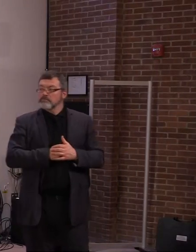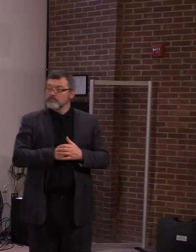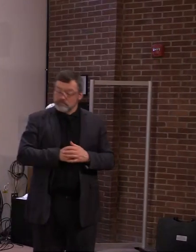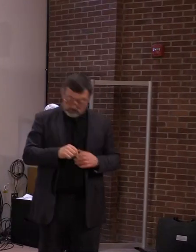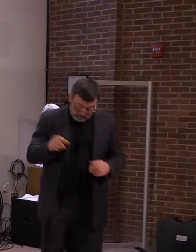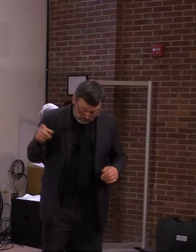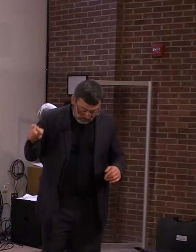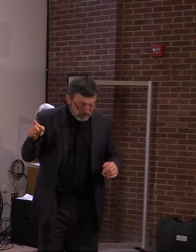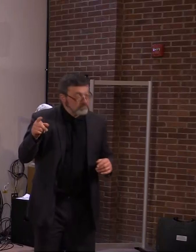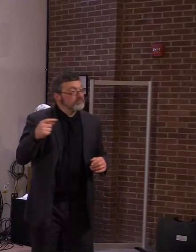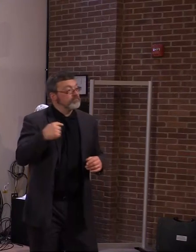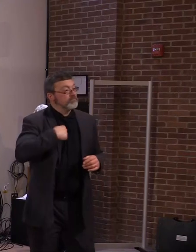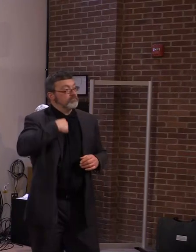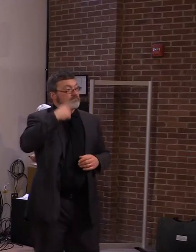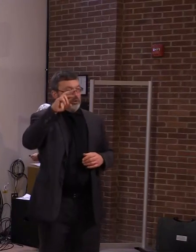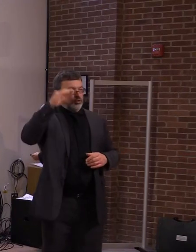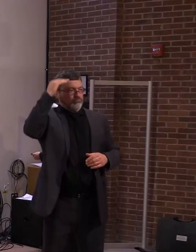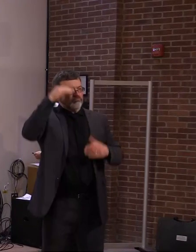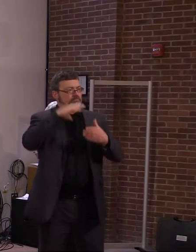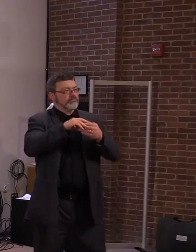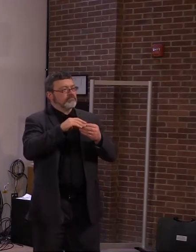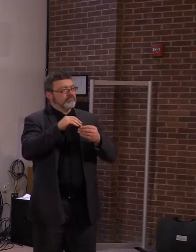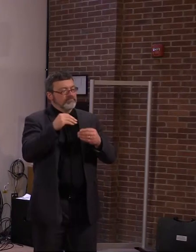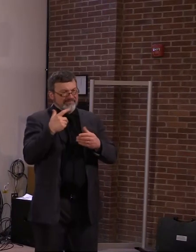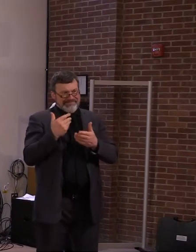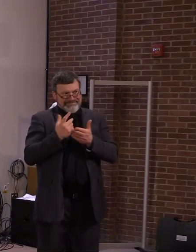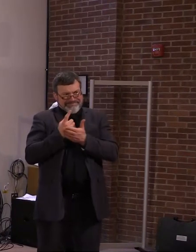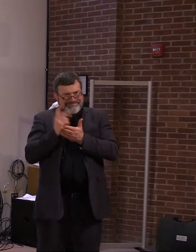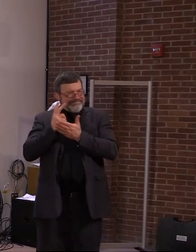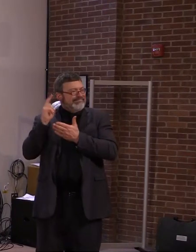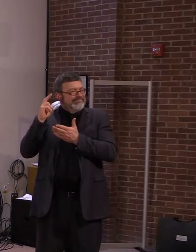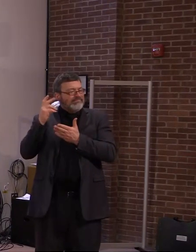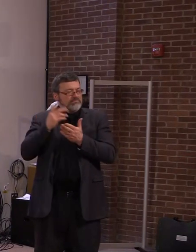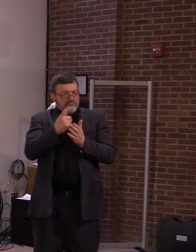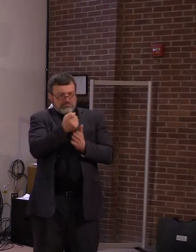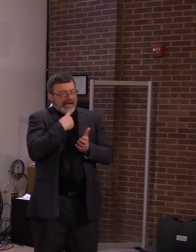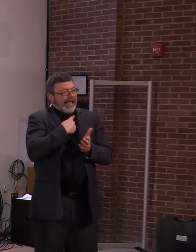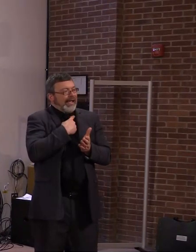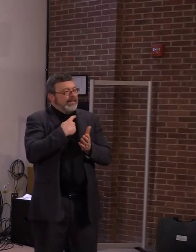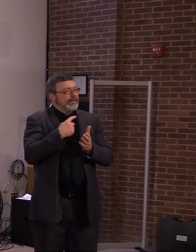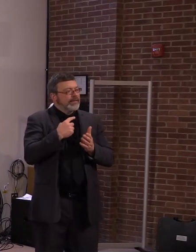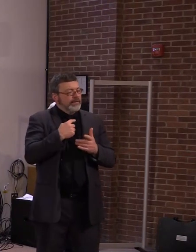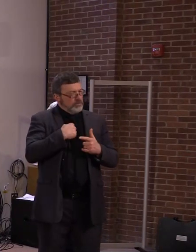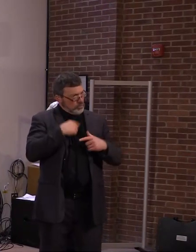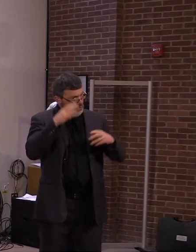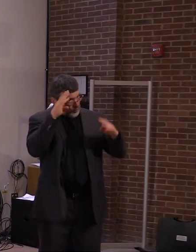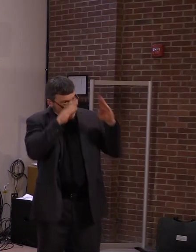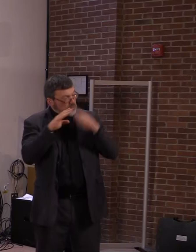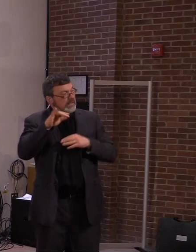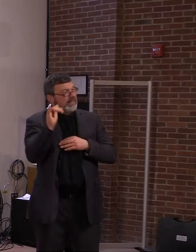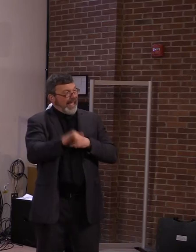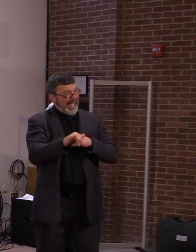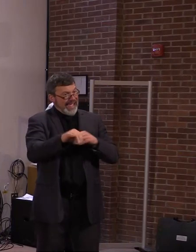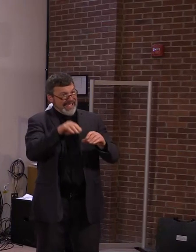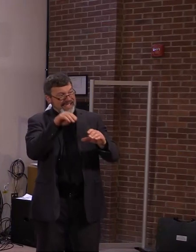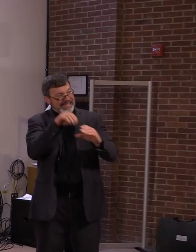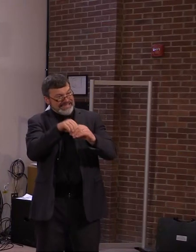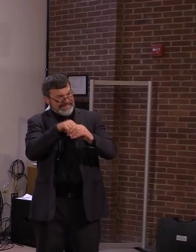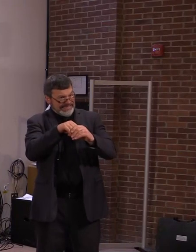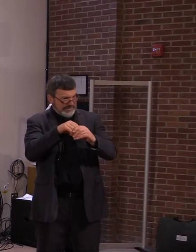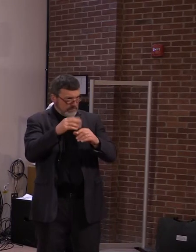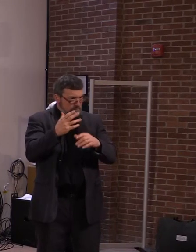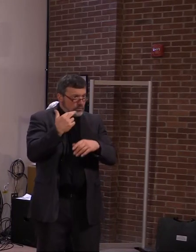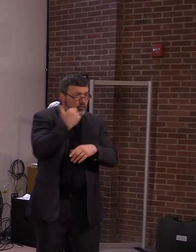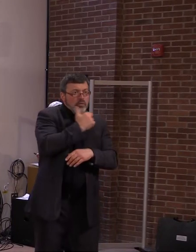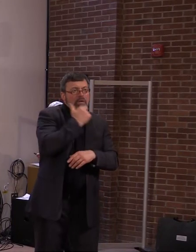I think I pointed out at a previous press conference, sometimes I'm worried more about the indoor dining within the home than in the restaurant,